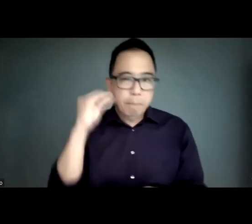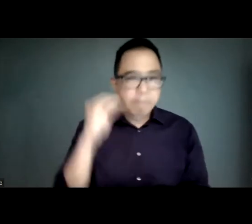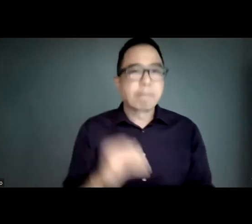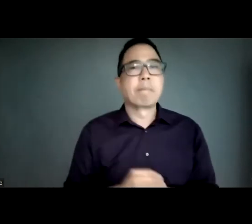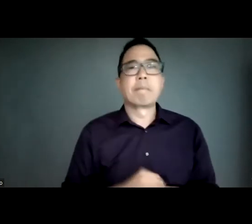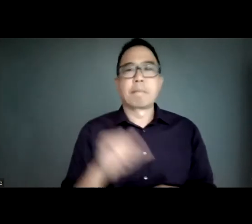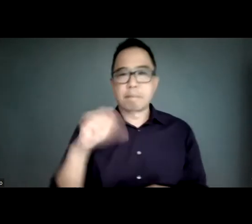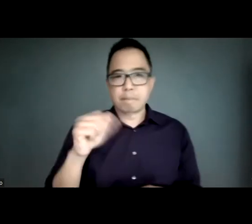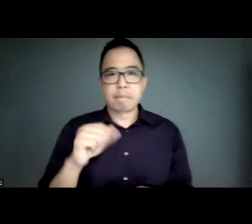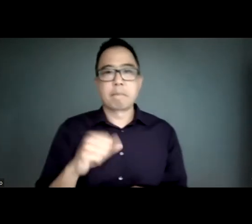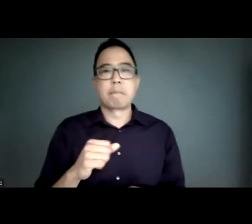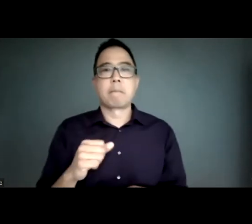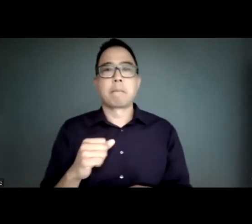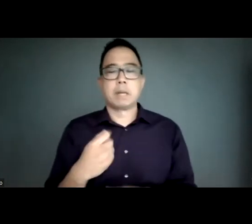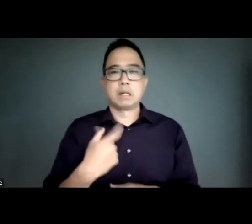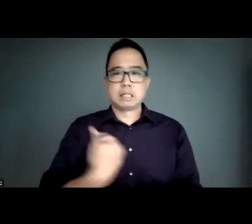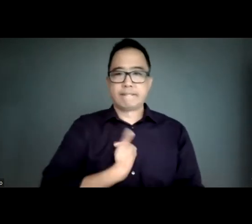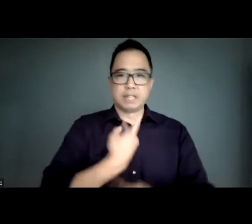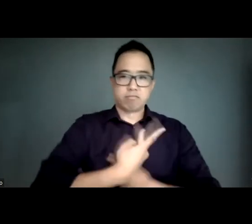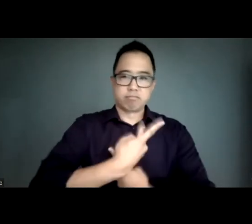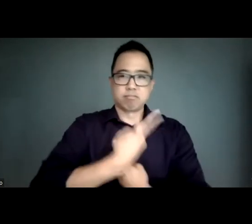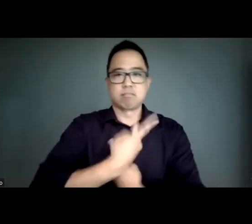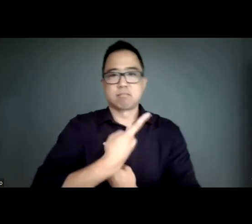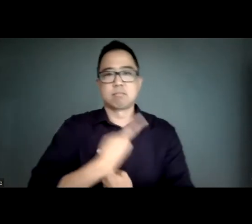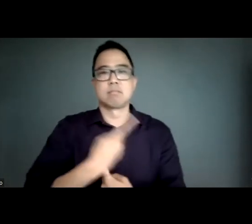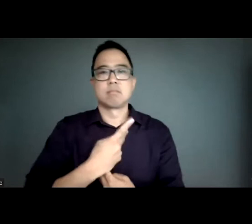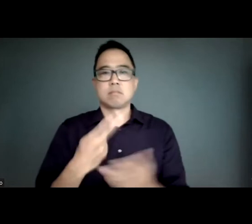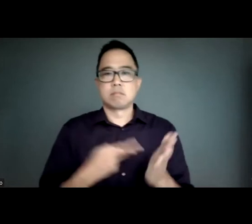See a doctor, stay home,